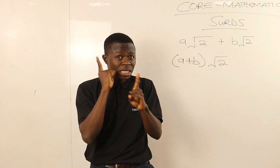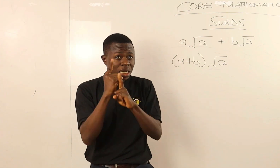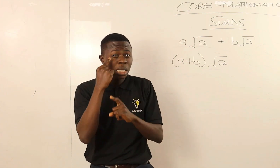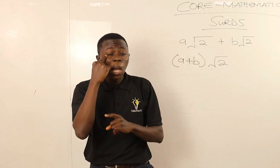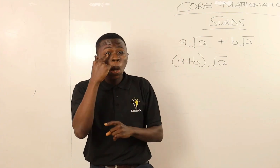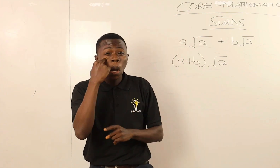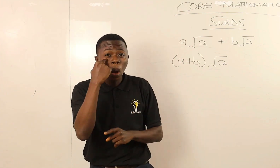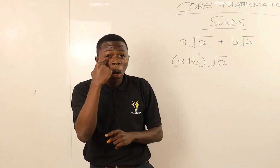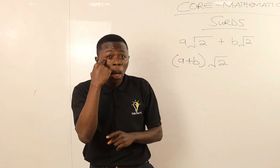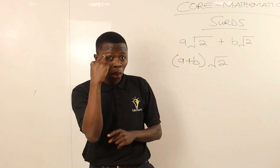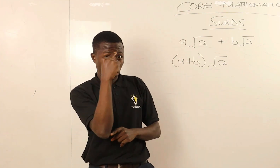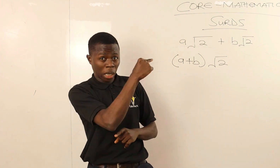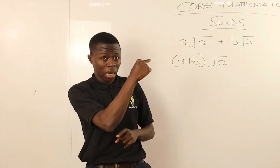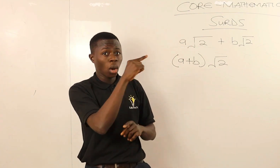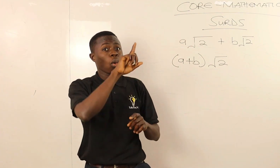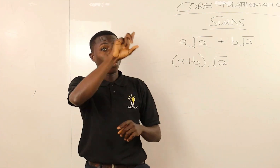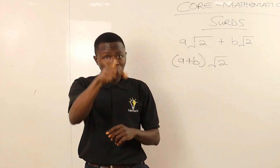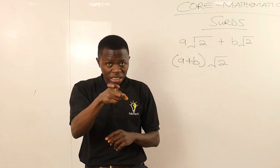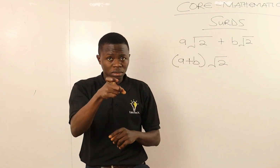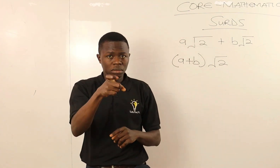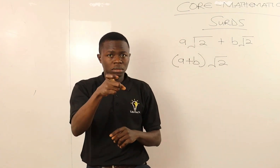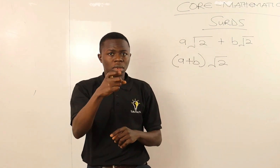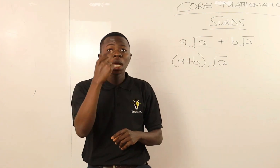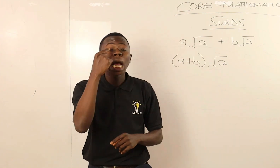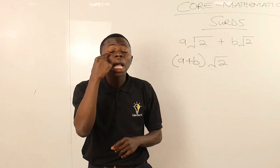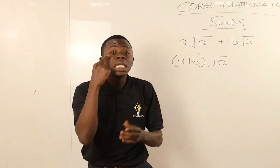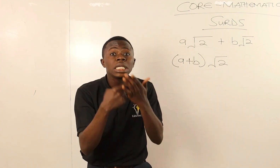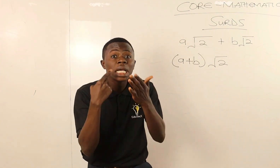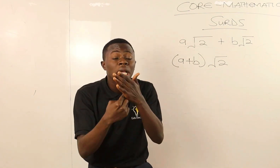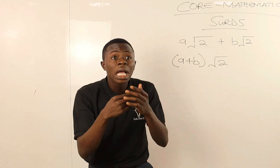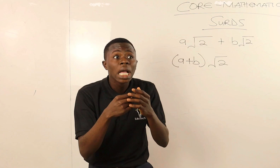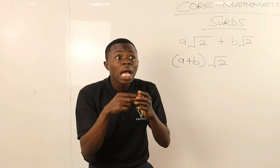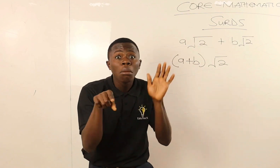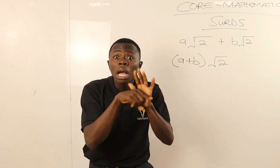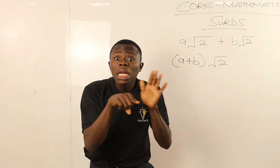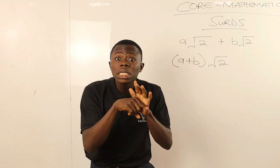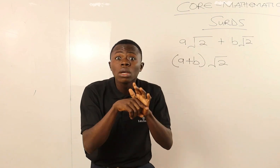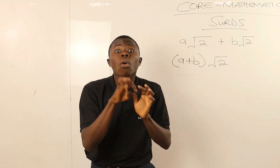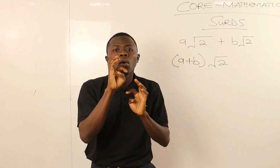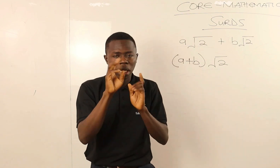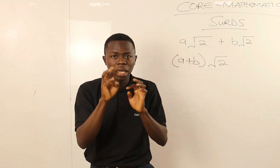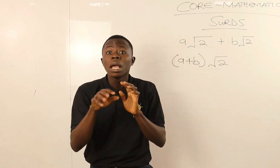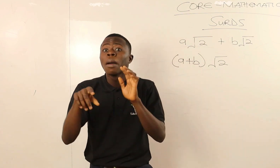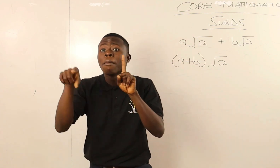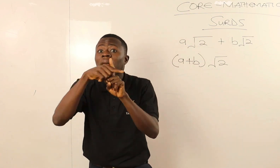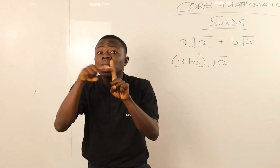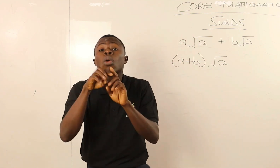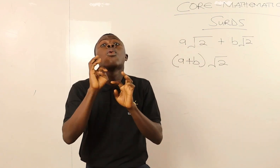One very important thing you should also note is that you should be very careful with the addition and subtraction signs. So you should be very careful